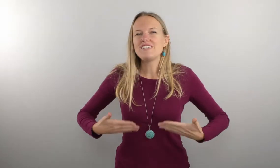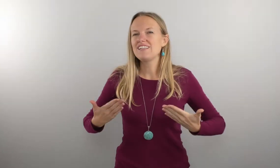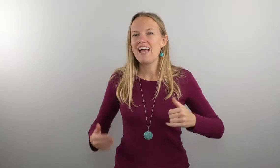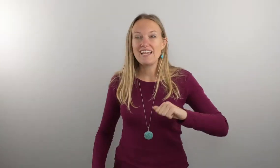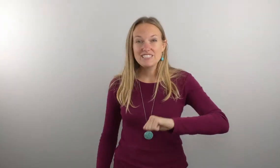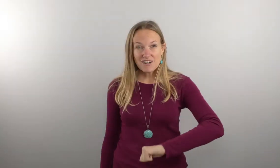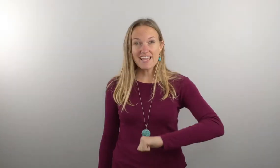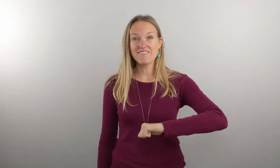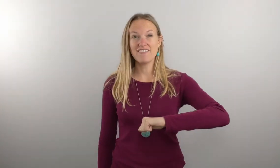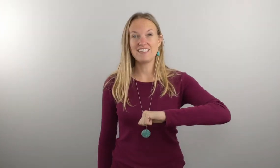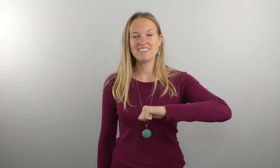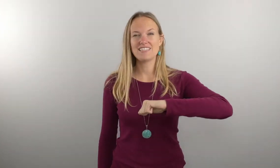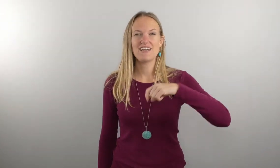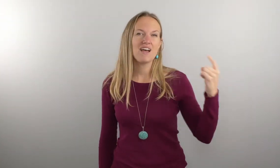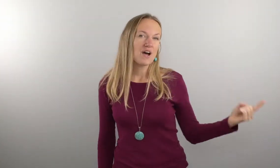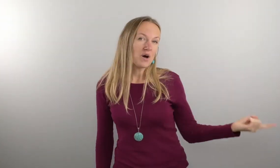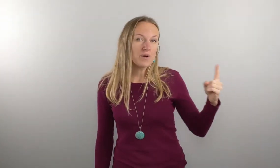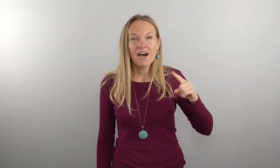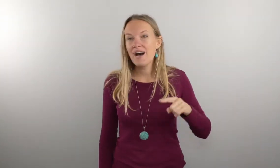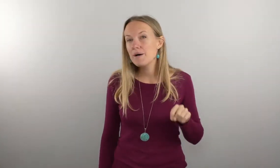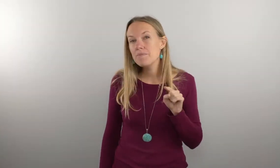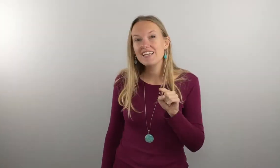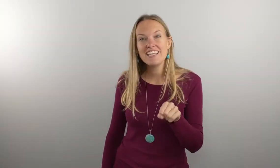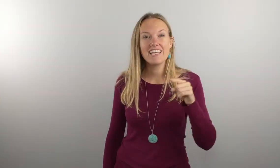joyful and triumphant. O come ye